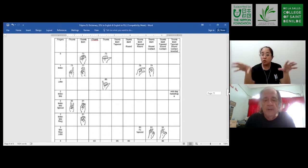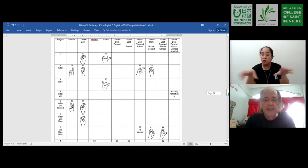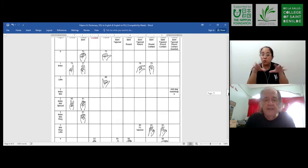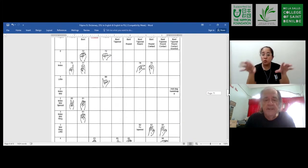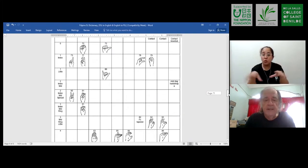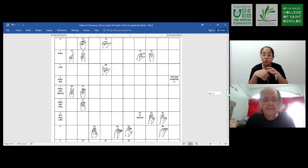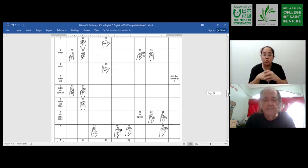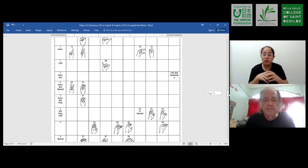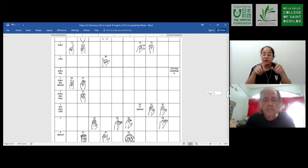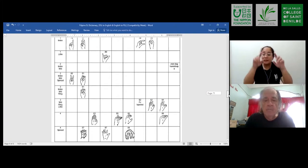one-handed sign.